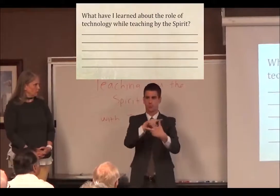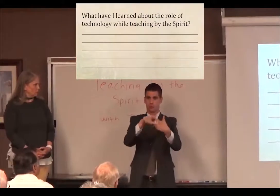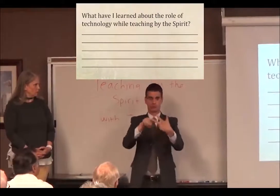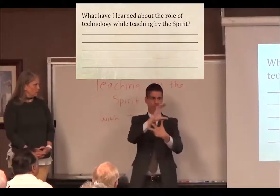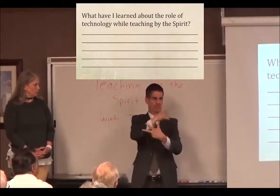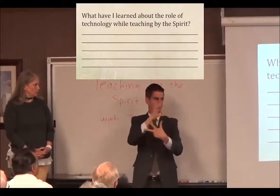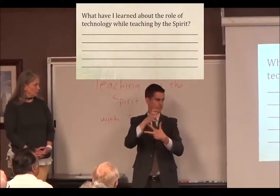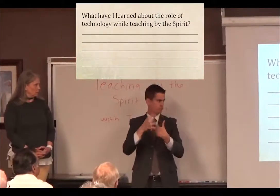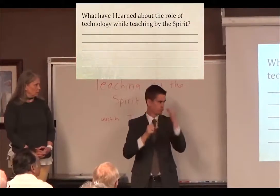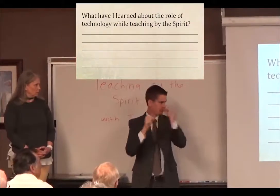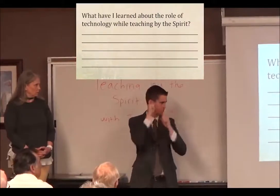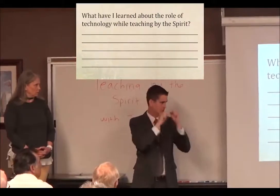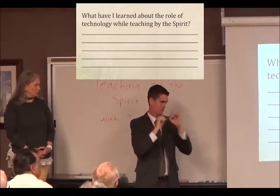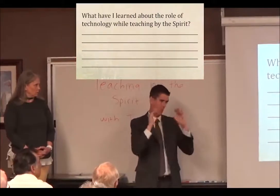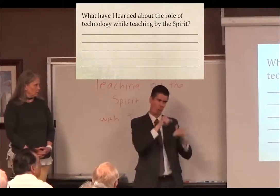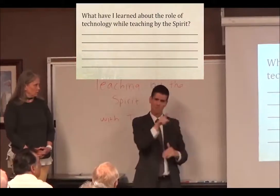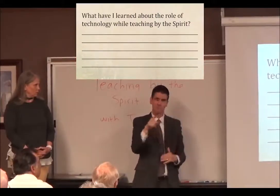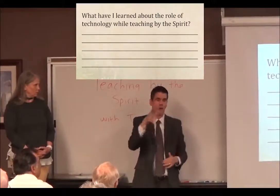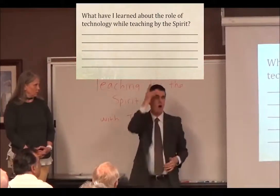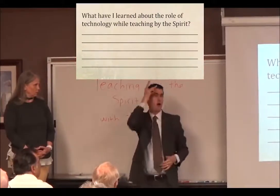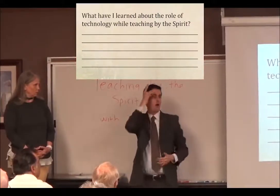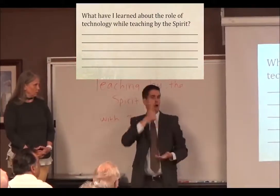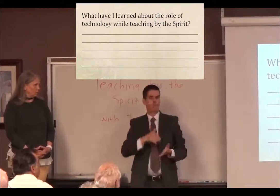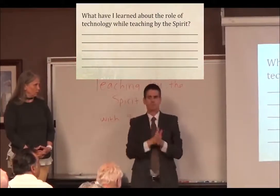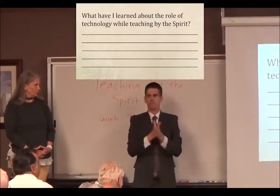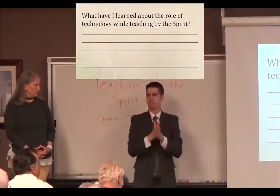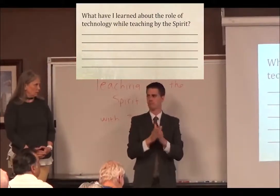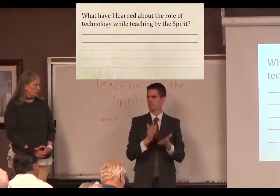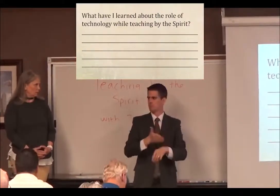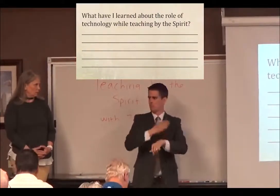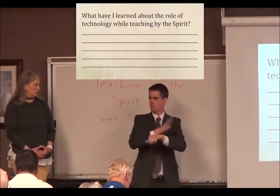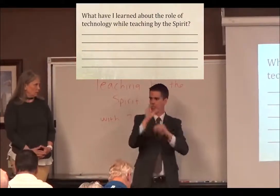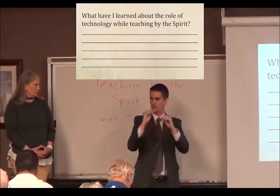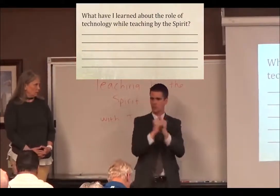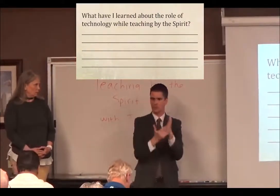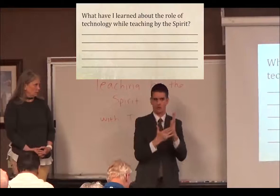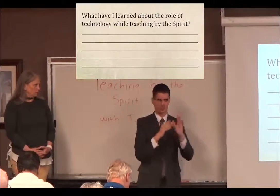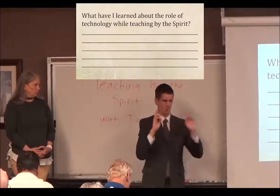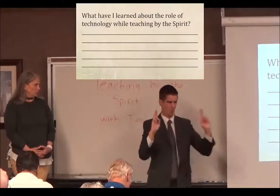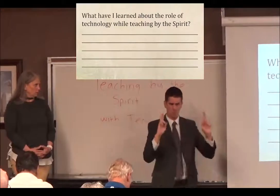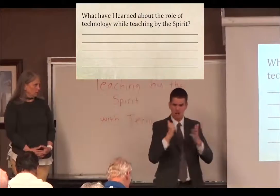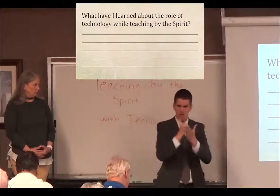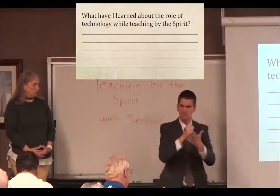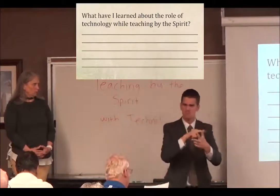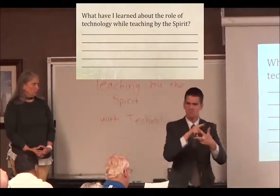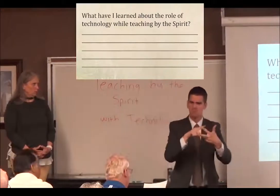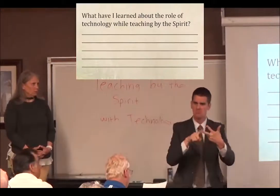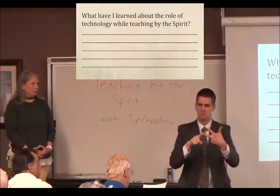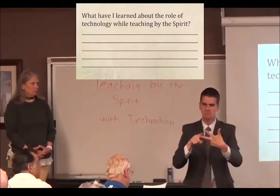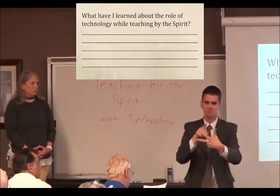in that app. And I hope that you can improve your teaching with technology.